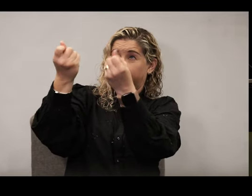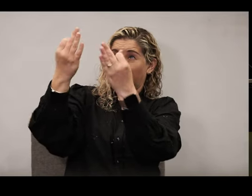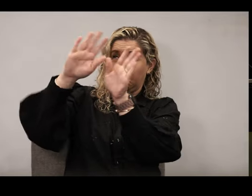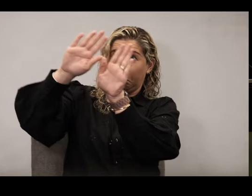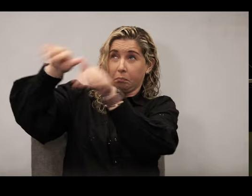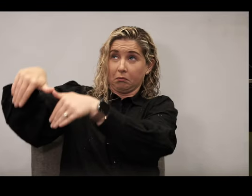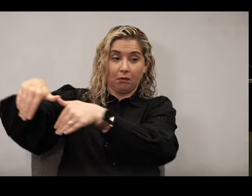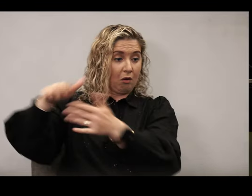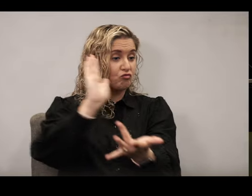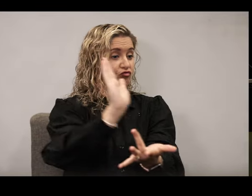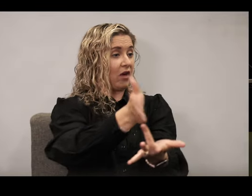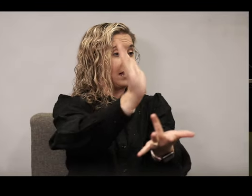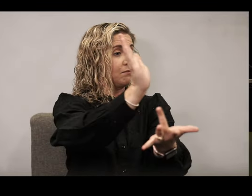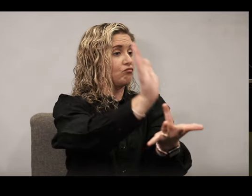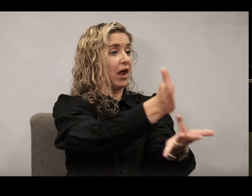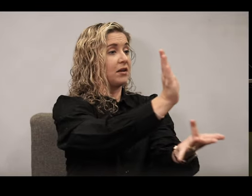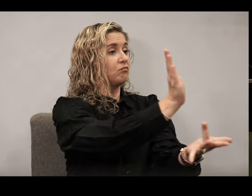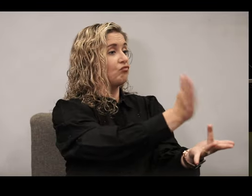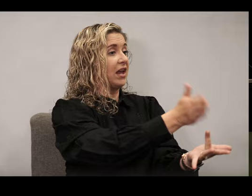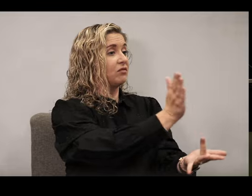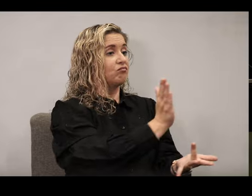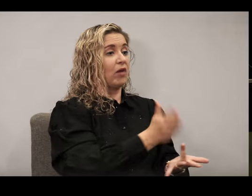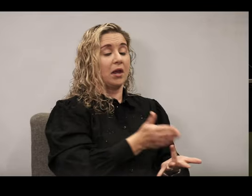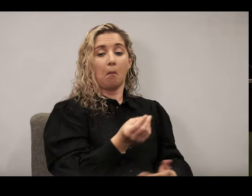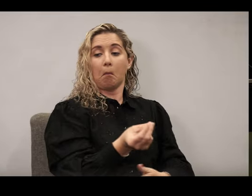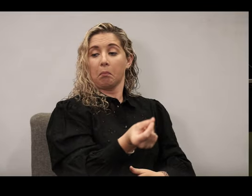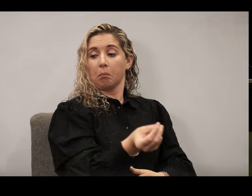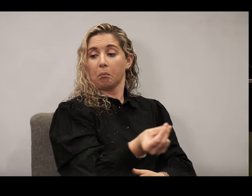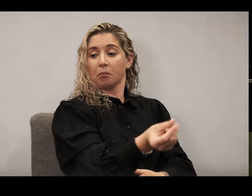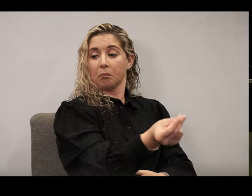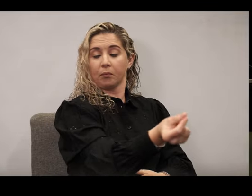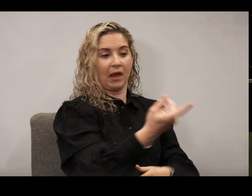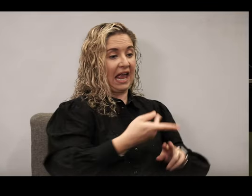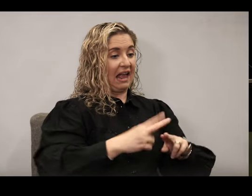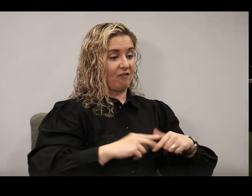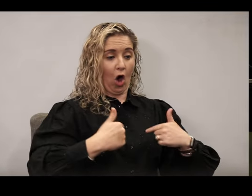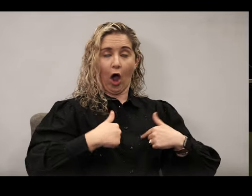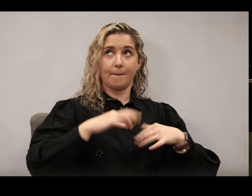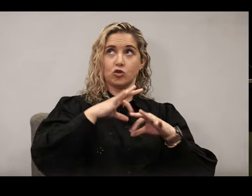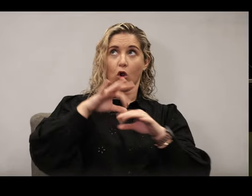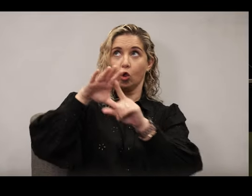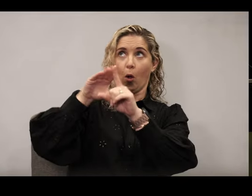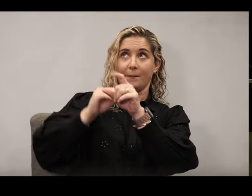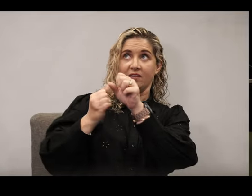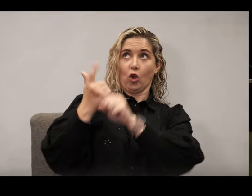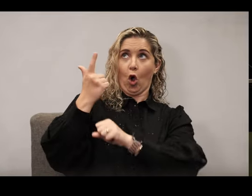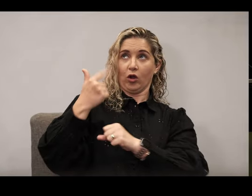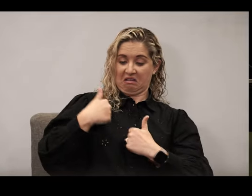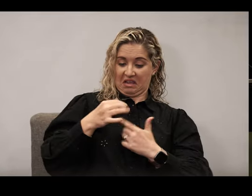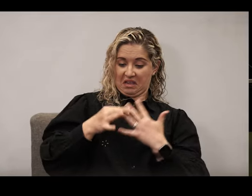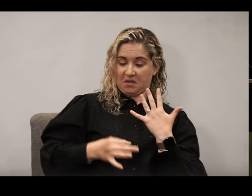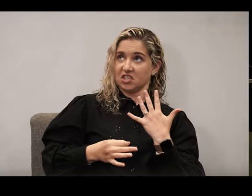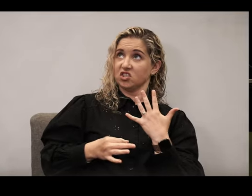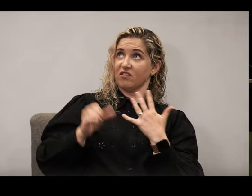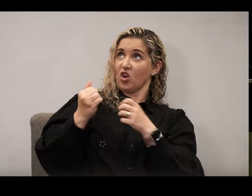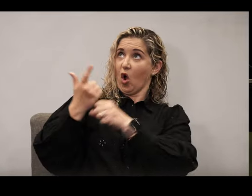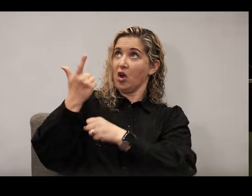that we've been created in the image of God is just stupid, this is logical. Two animals in a